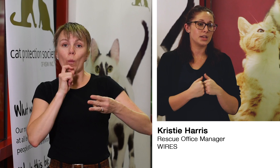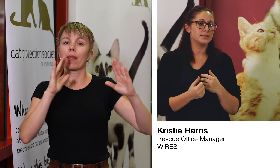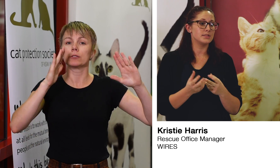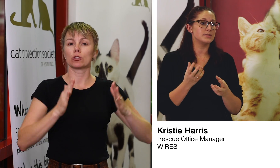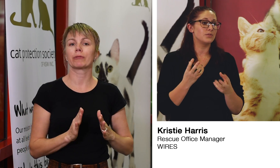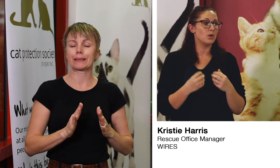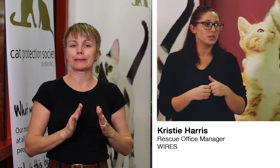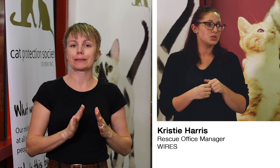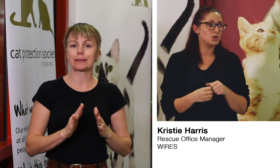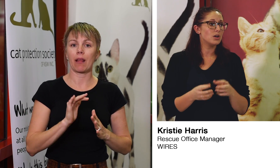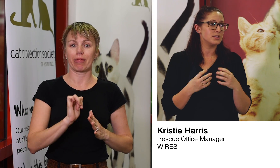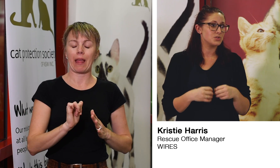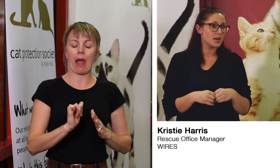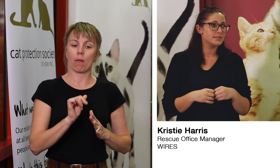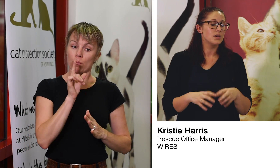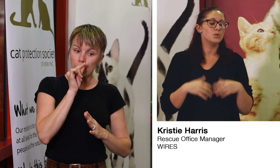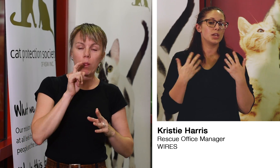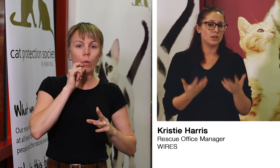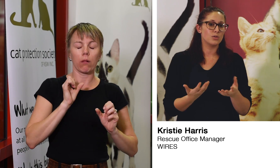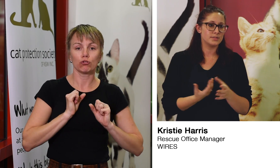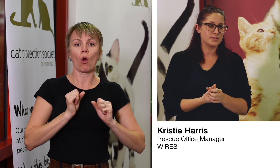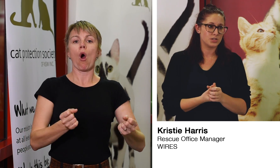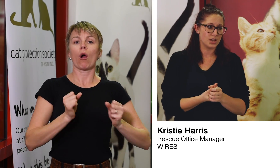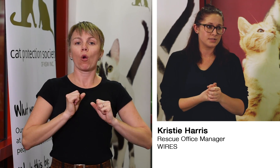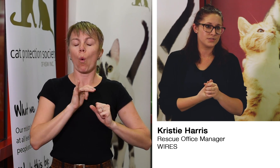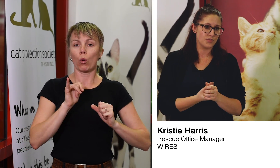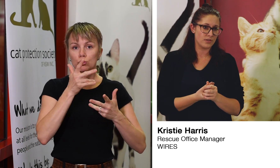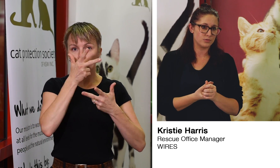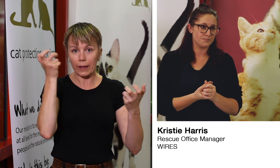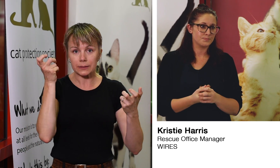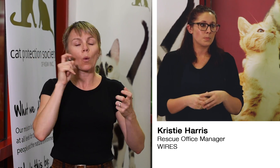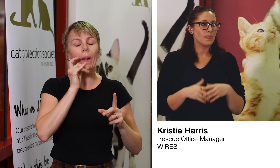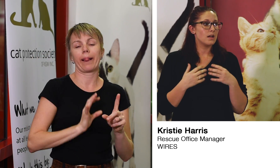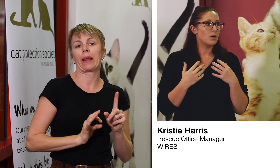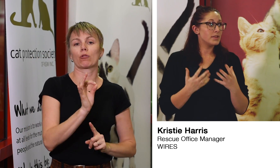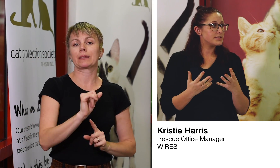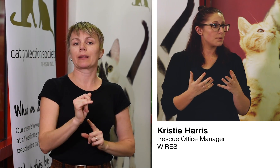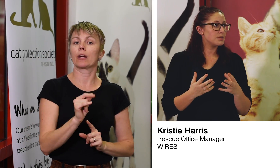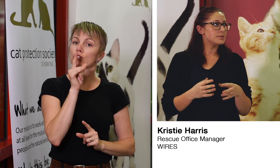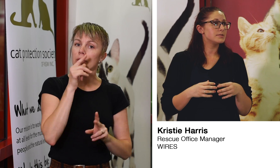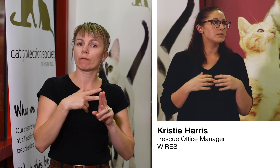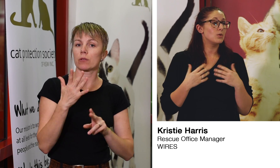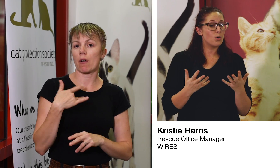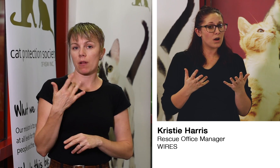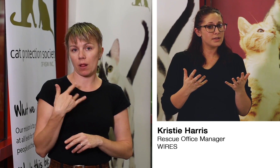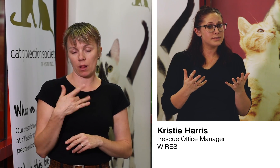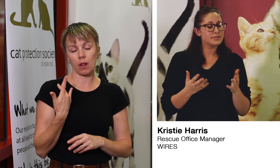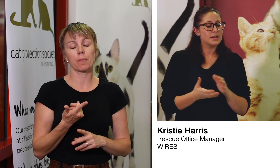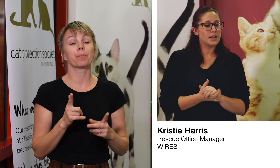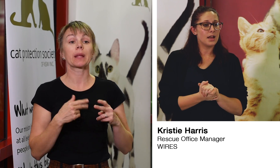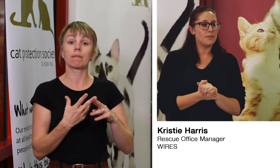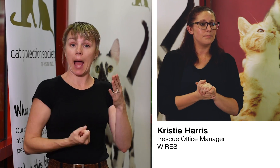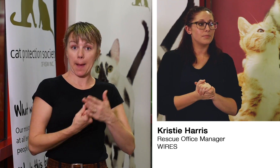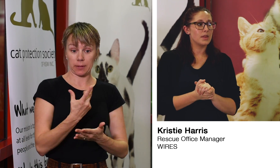their chances of going into shock and stress, which increases their chance of survival. When this happens, call